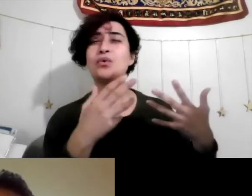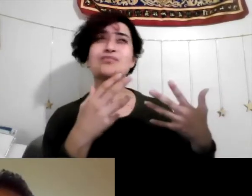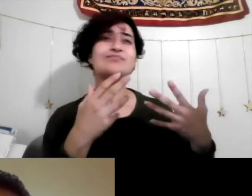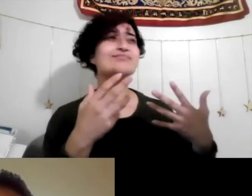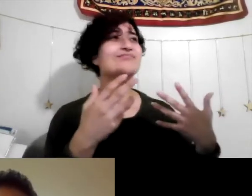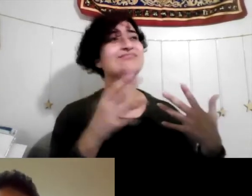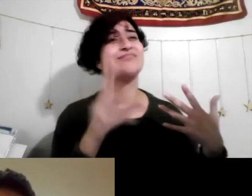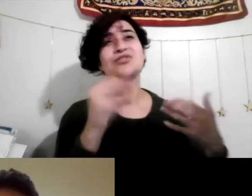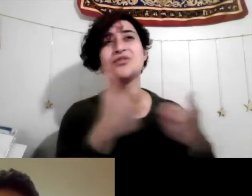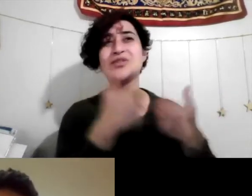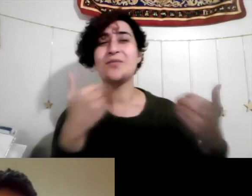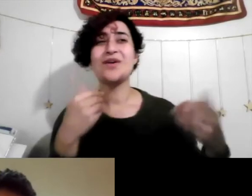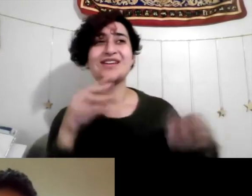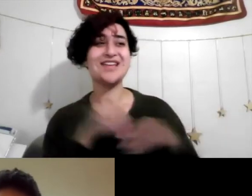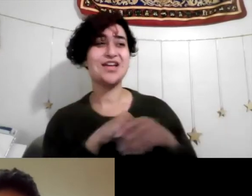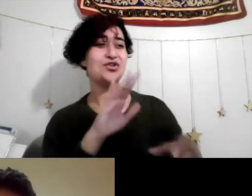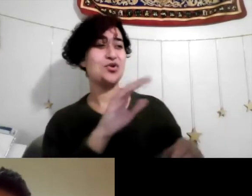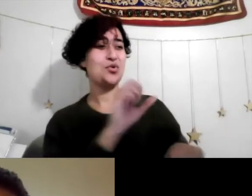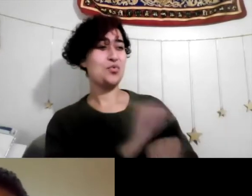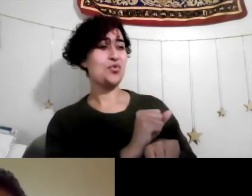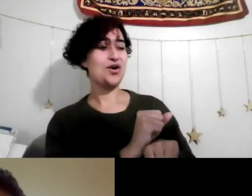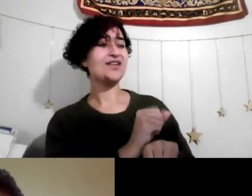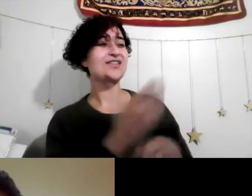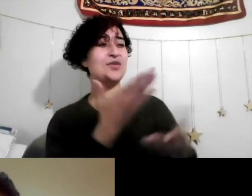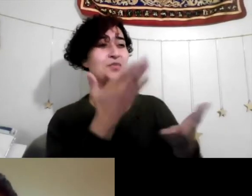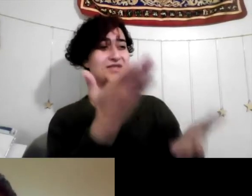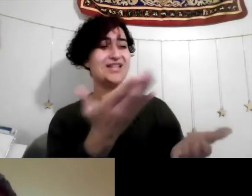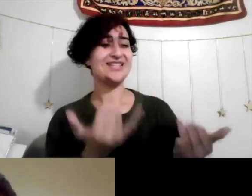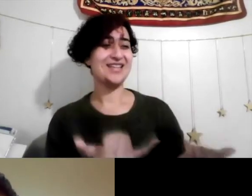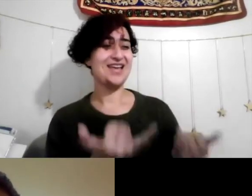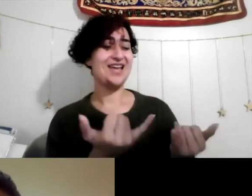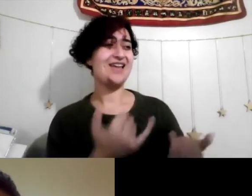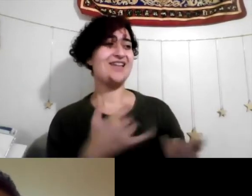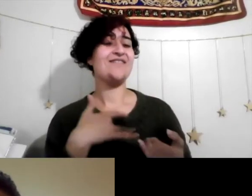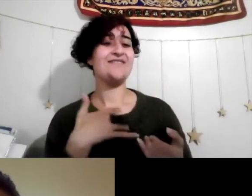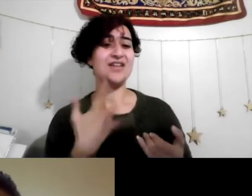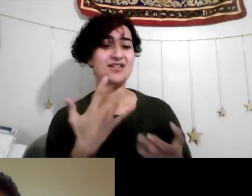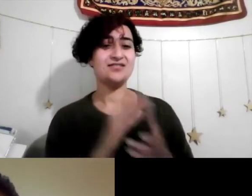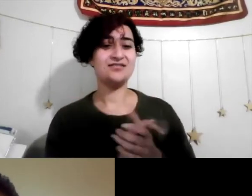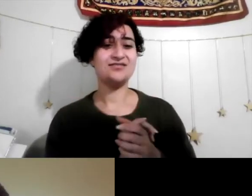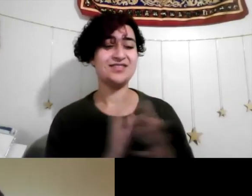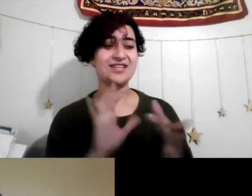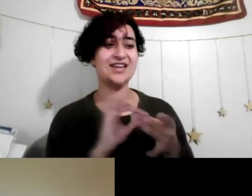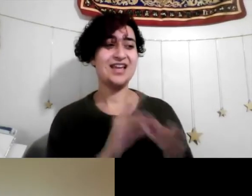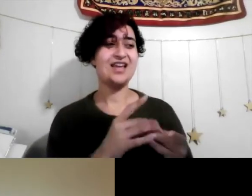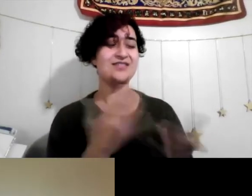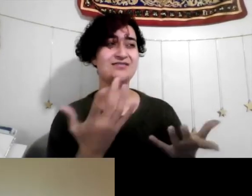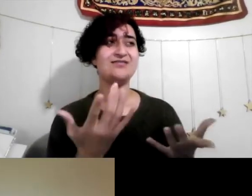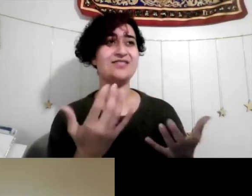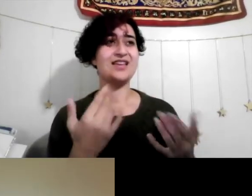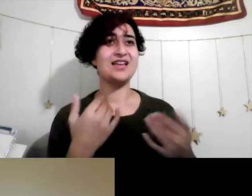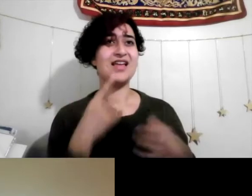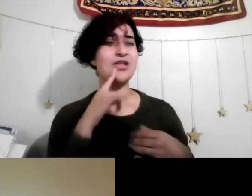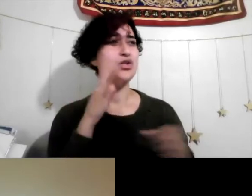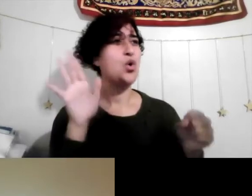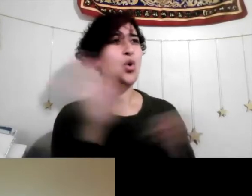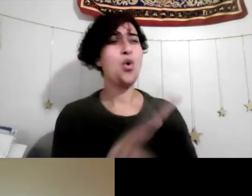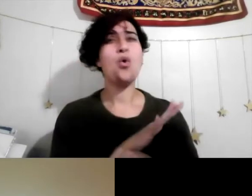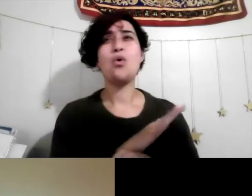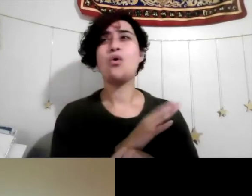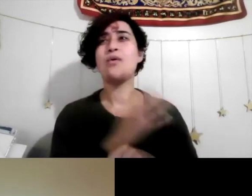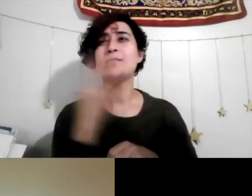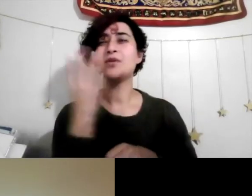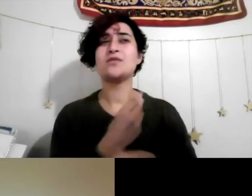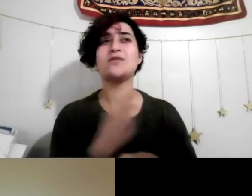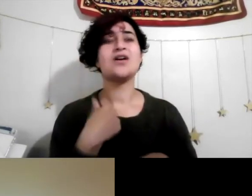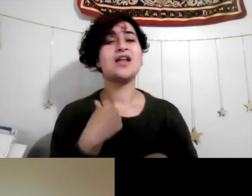separation in the works that you presented today. They are in fact so wholesome. And I just wonder